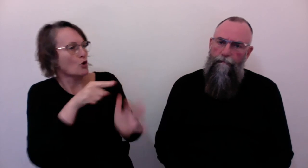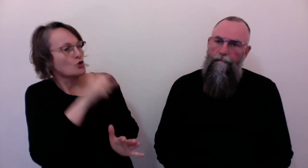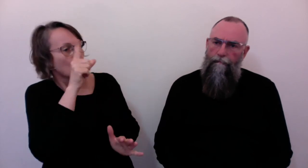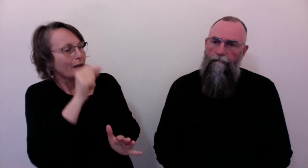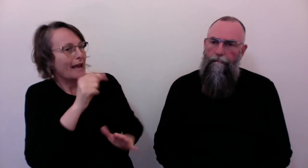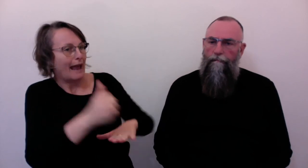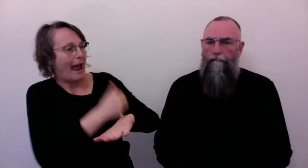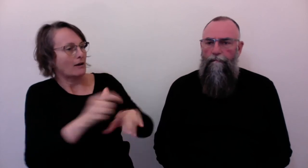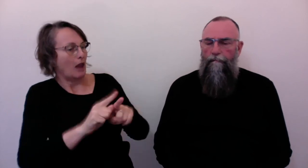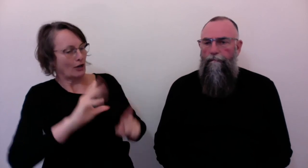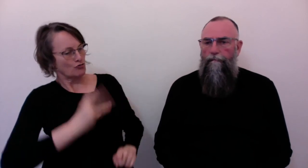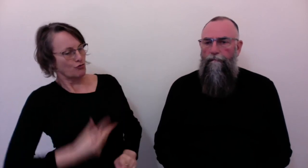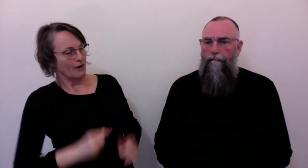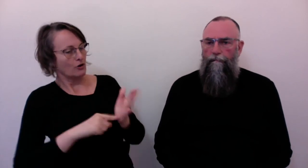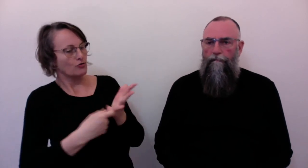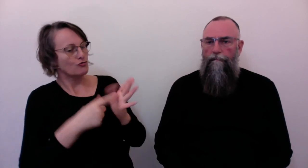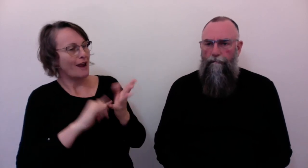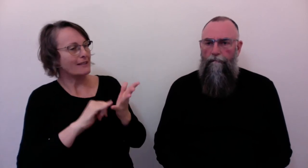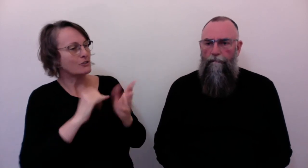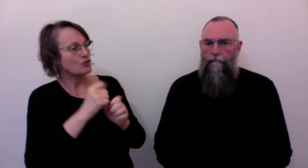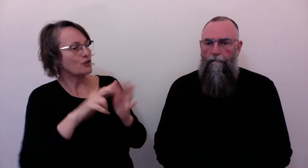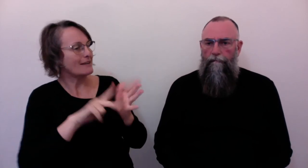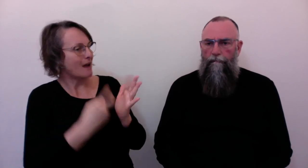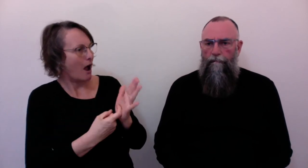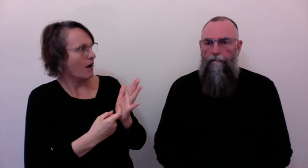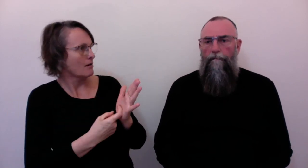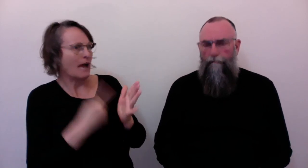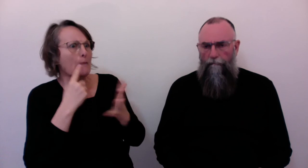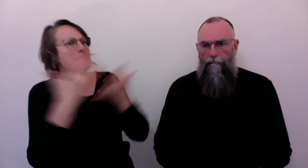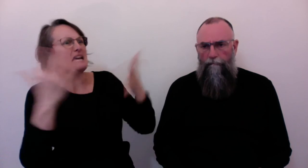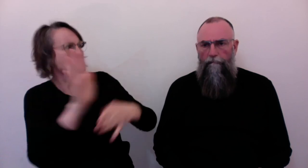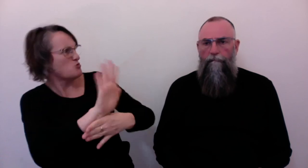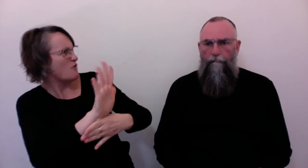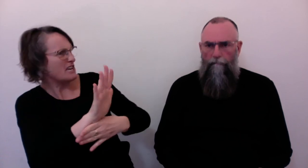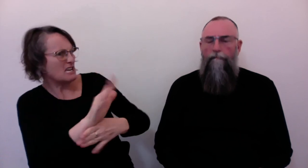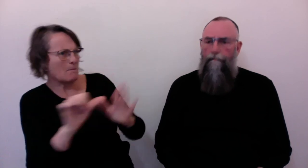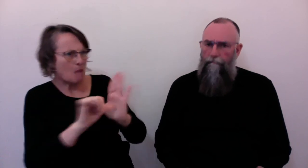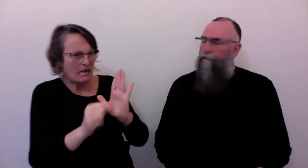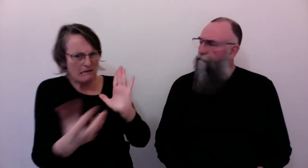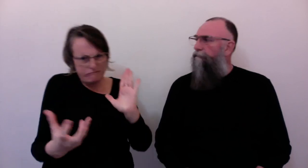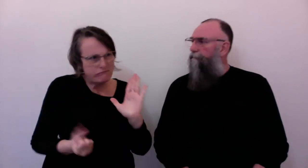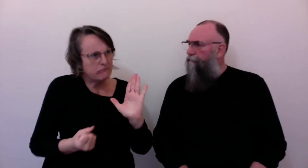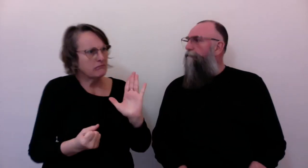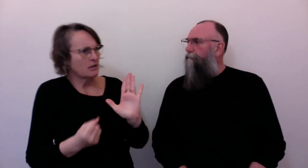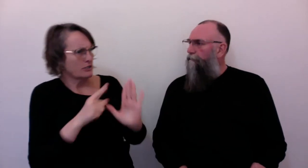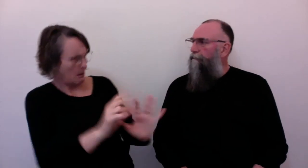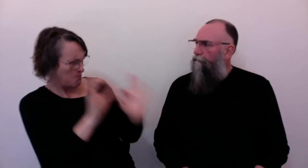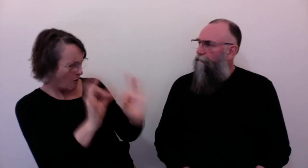transgender person. It's Mhm. going to be in a big movie, huge budget, and next to some A-list stars. We think you're perfect for the role. You've auditioned for it. You've